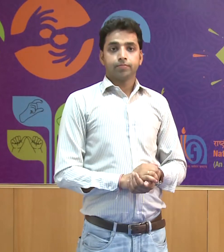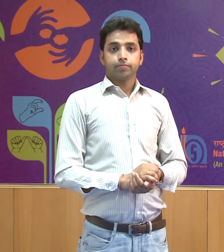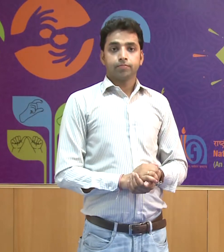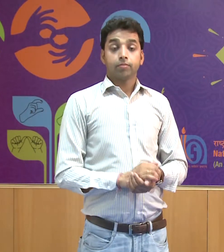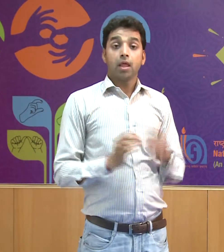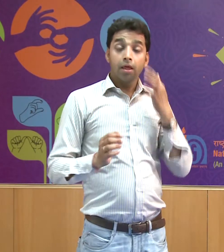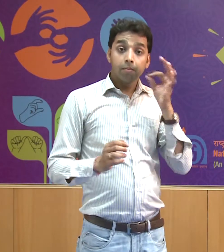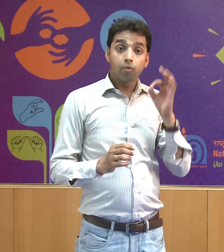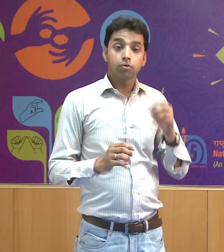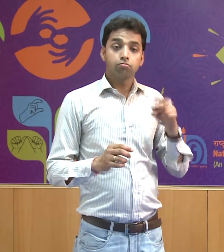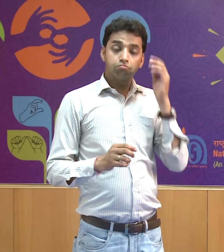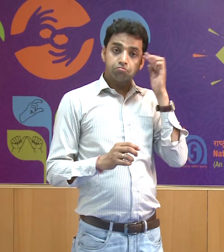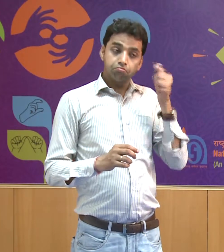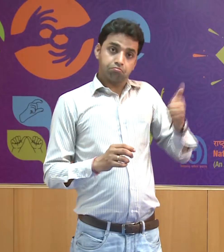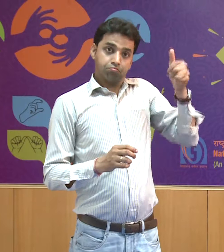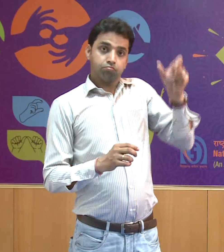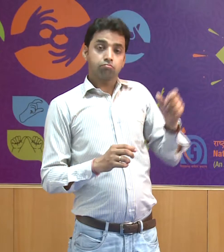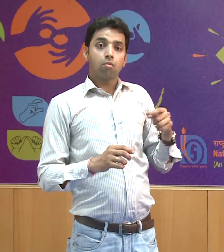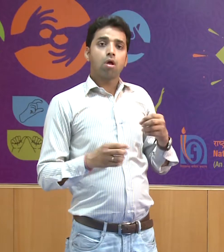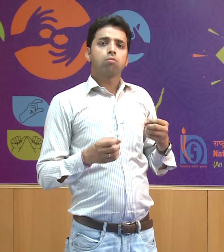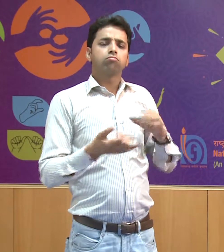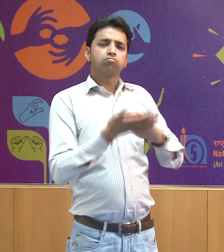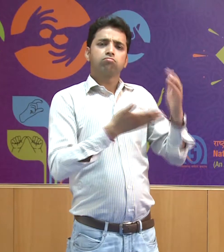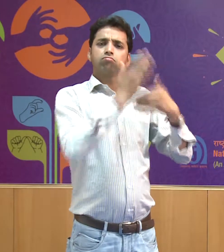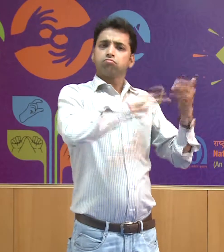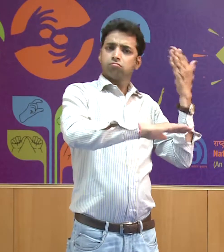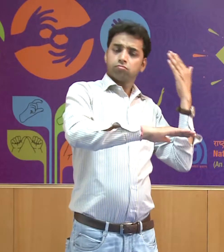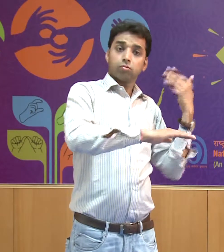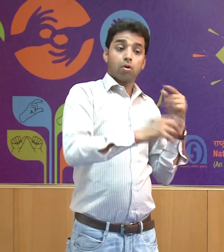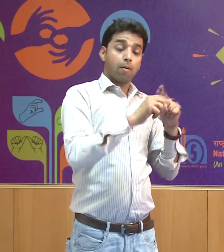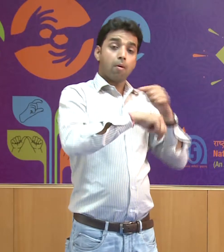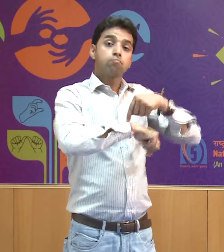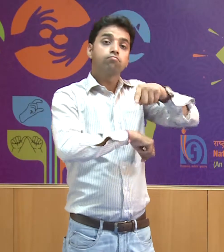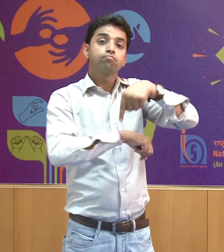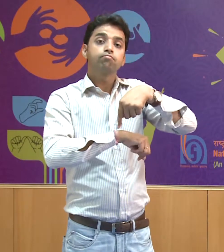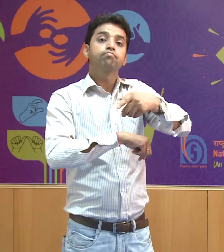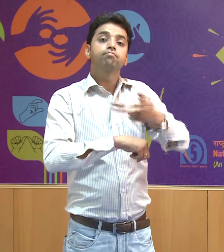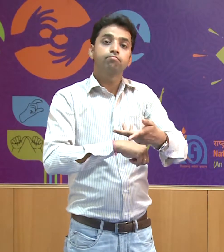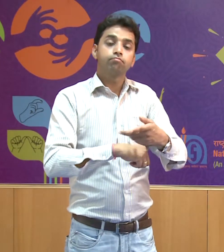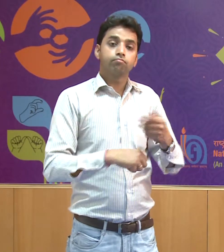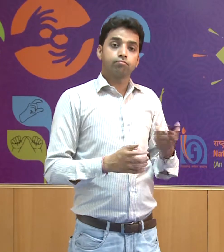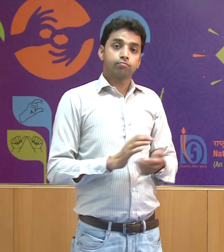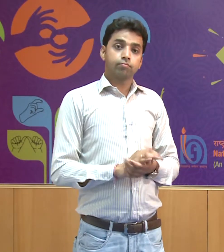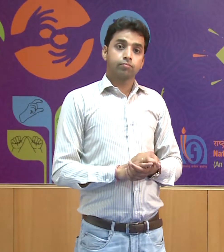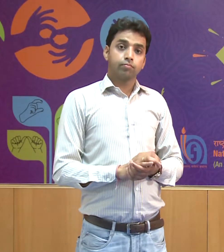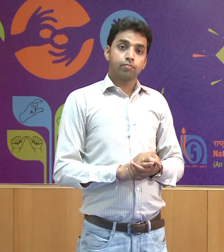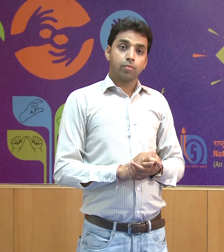Important scholars and historians from the period like Amir Khusro,